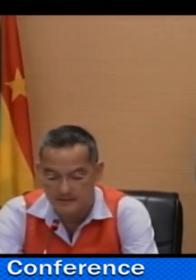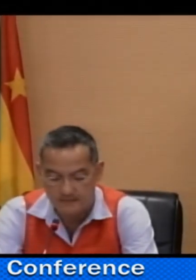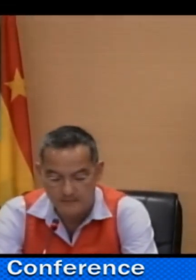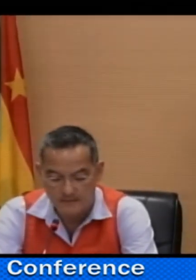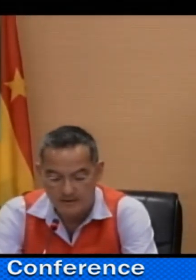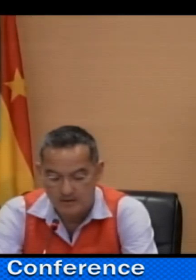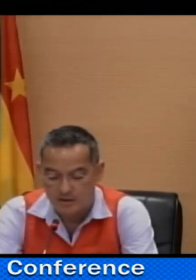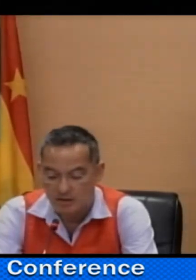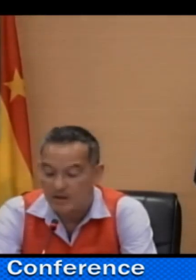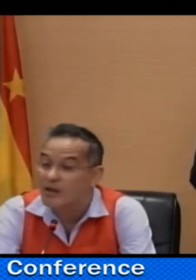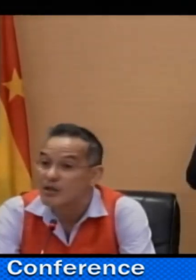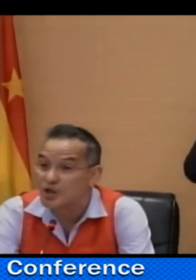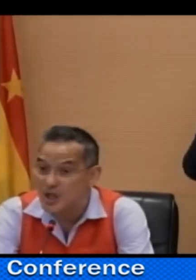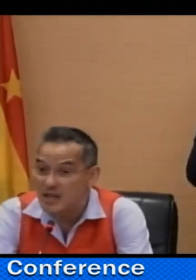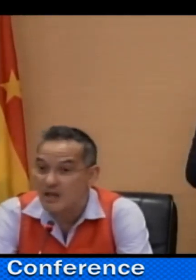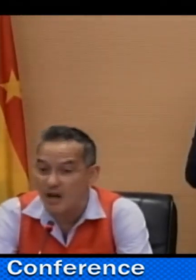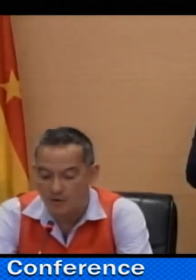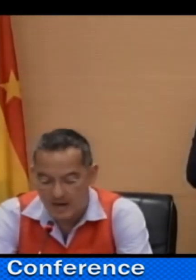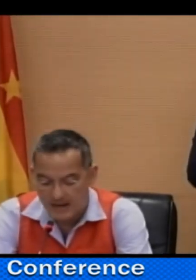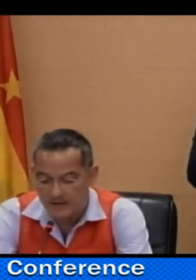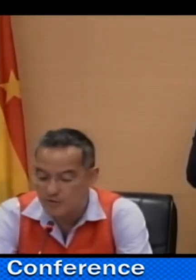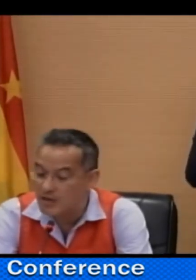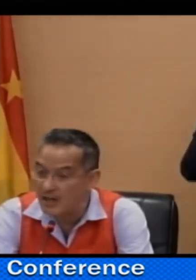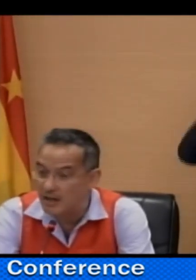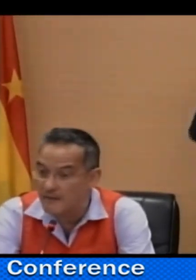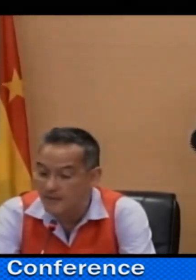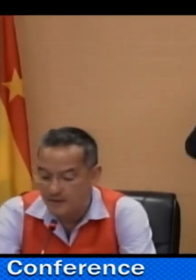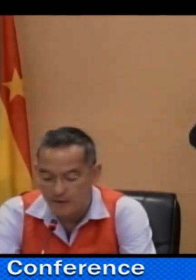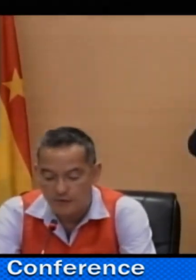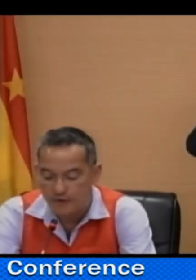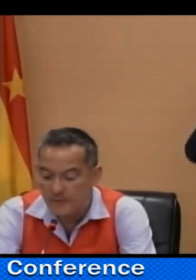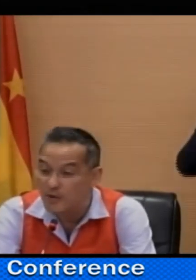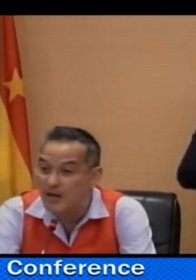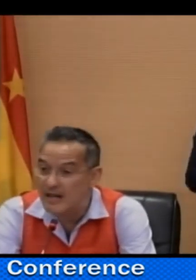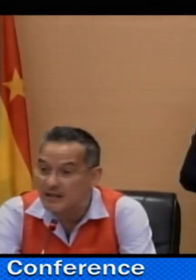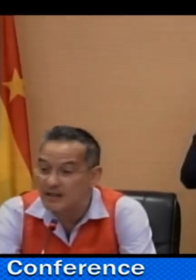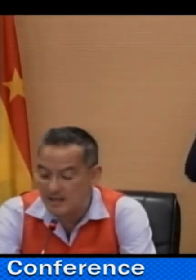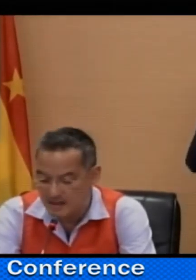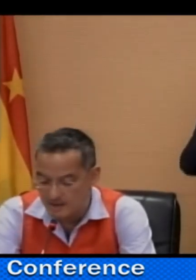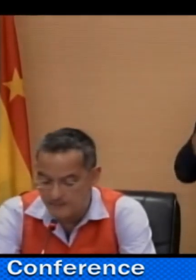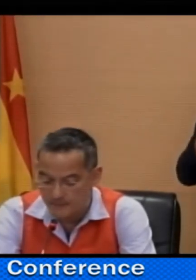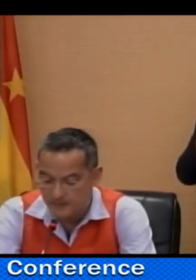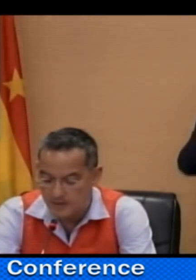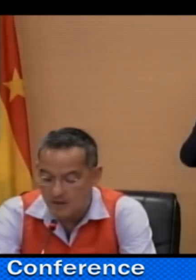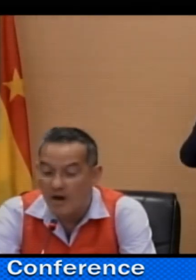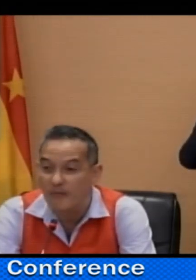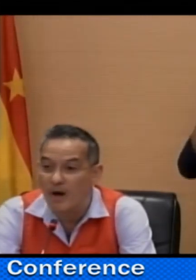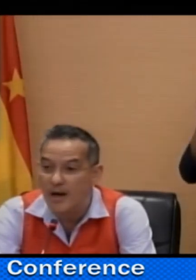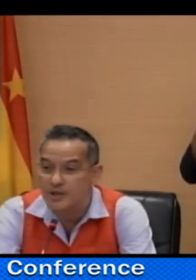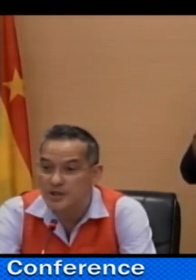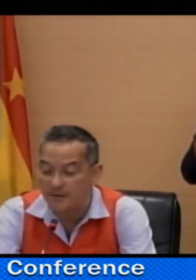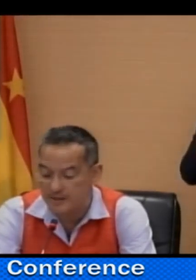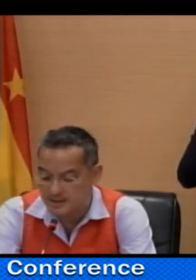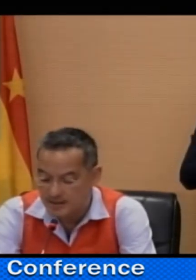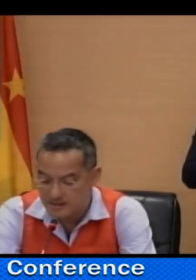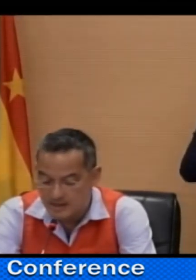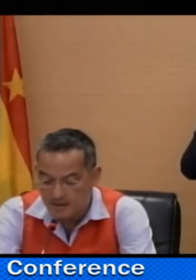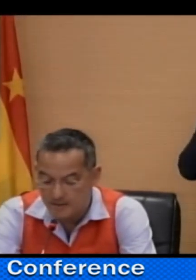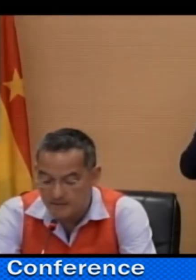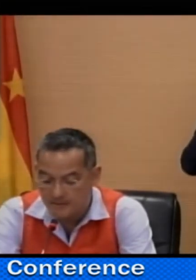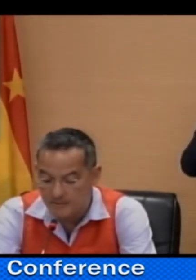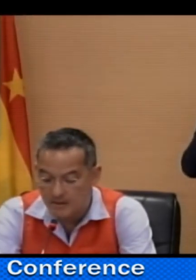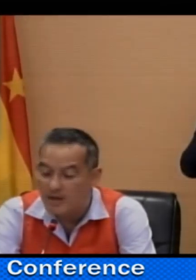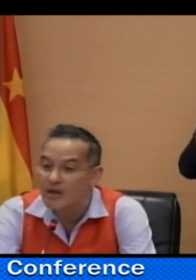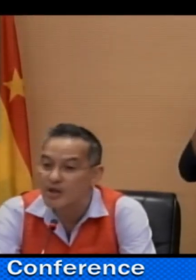disease. She arrived in Grenada from the United Kingdom on March the